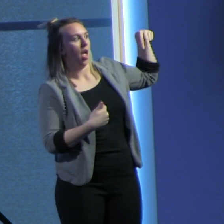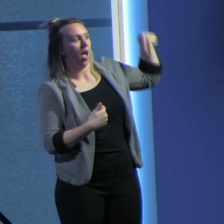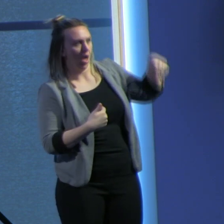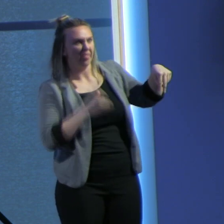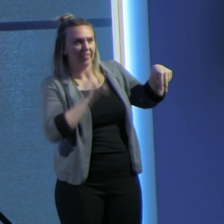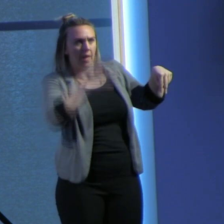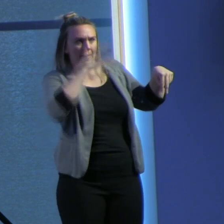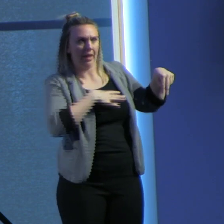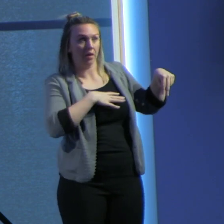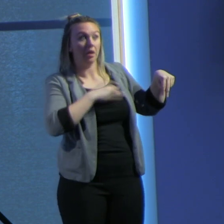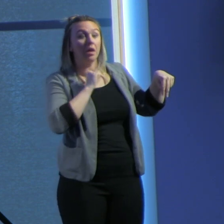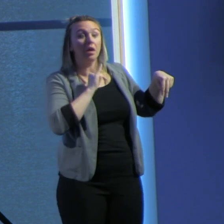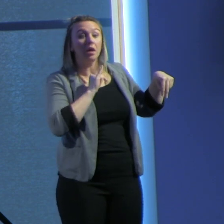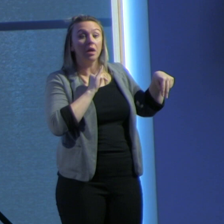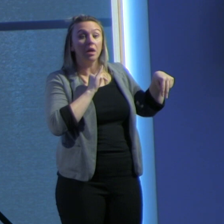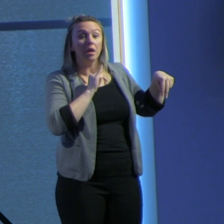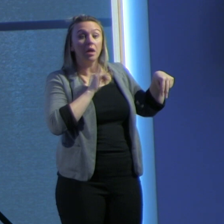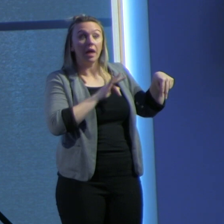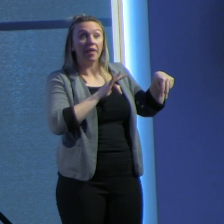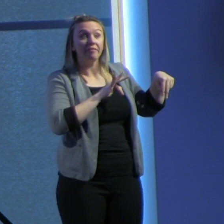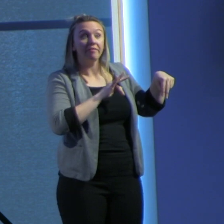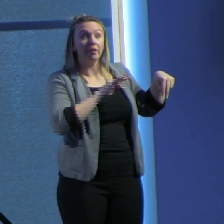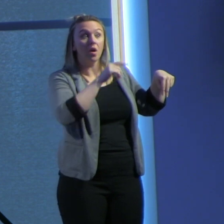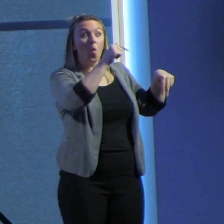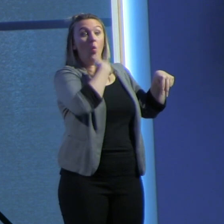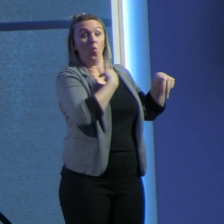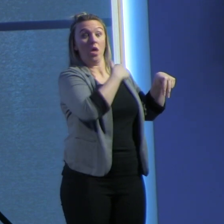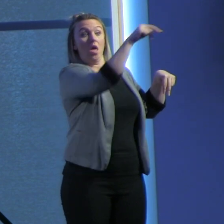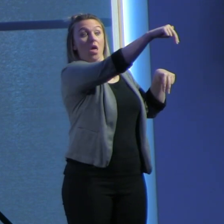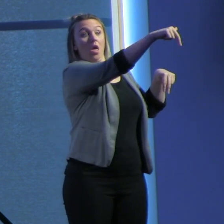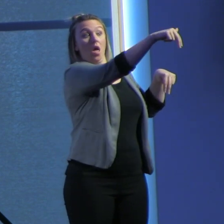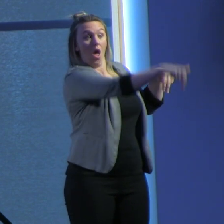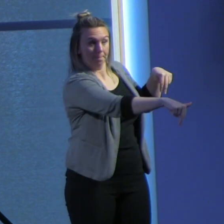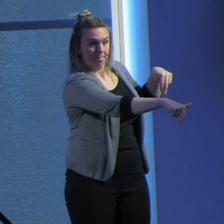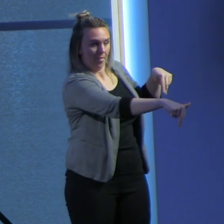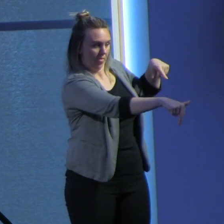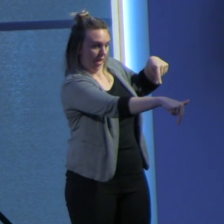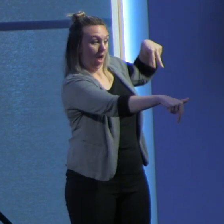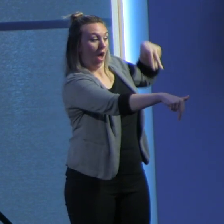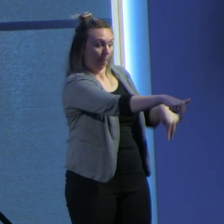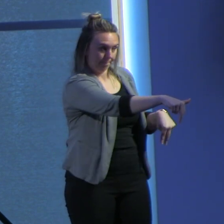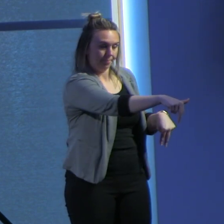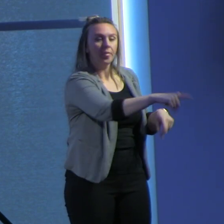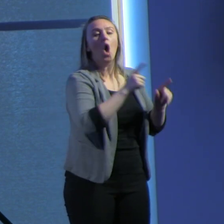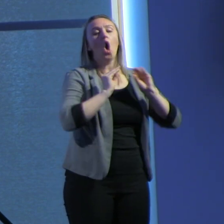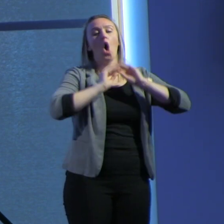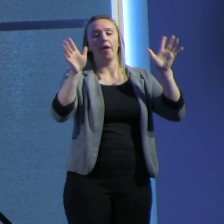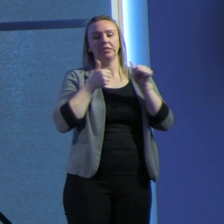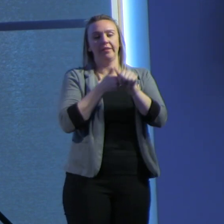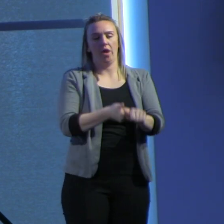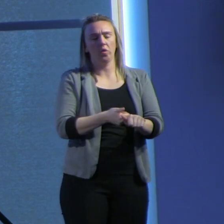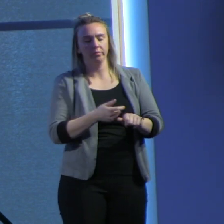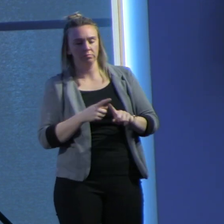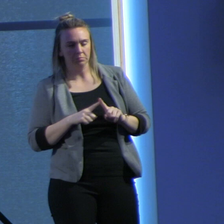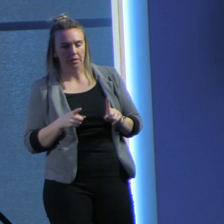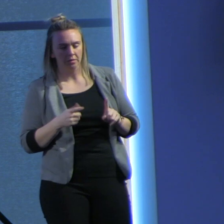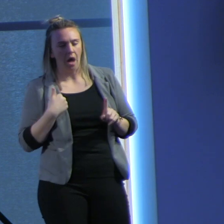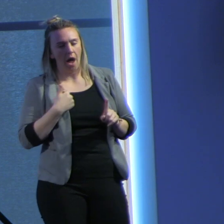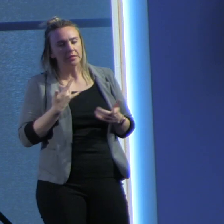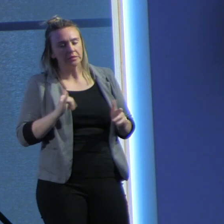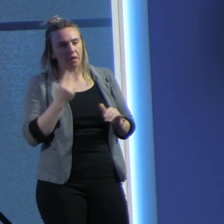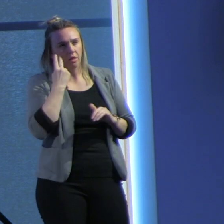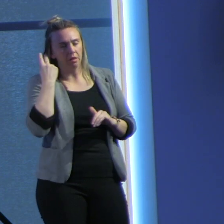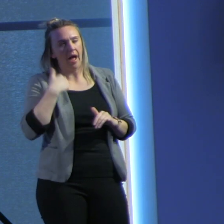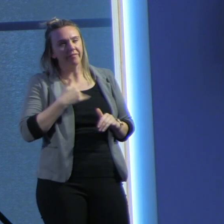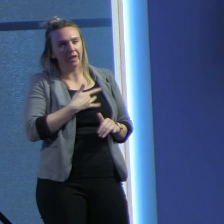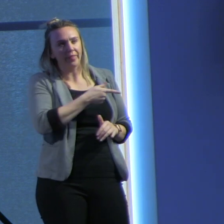they come out in the next floor, they're definitely following us. Although it was pretty clear at that point. But you know, like as a woman, you're